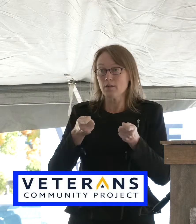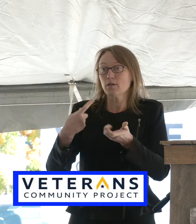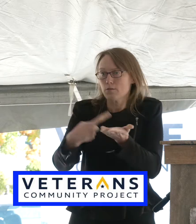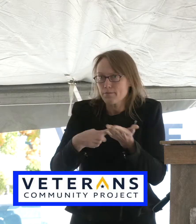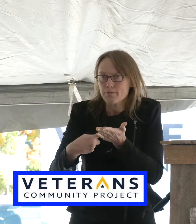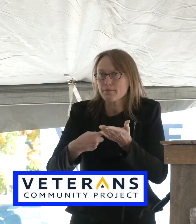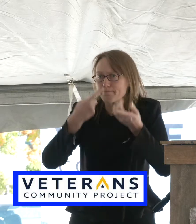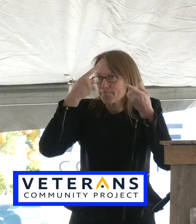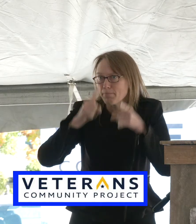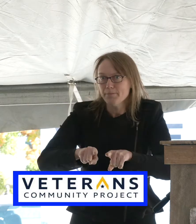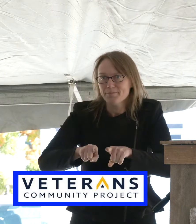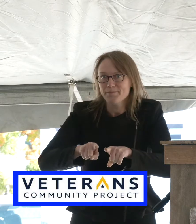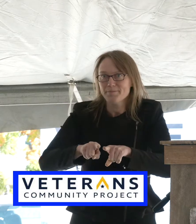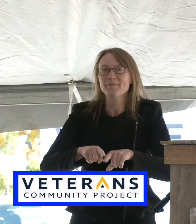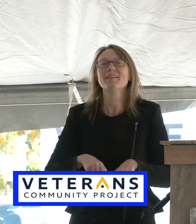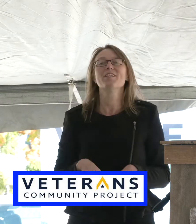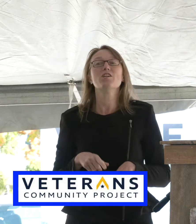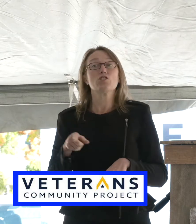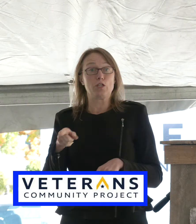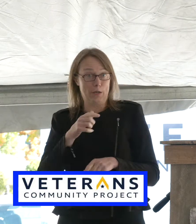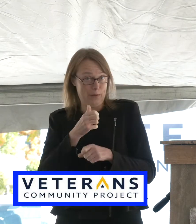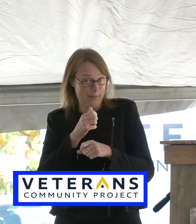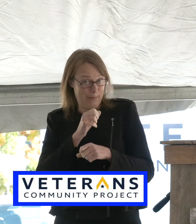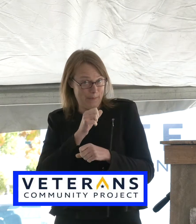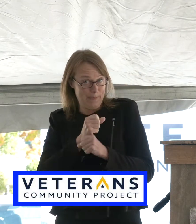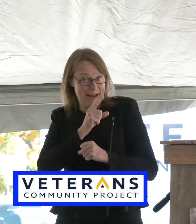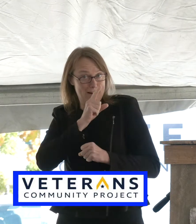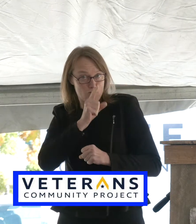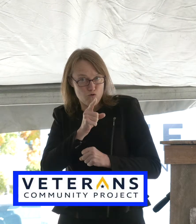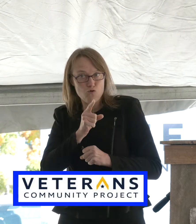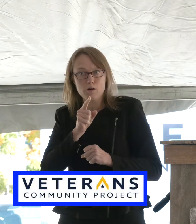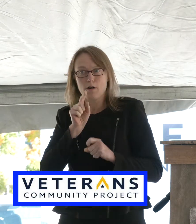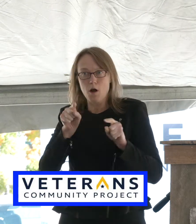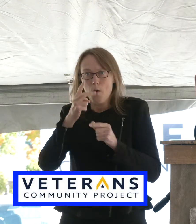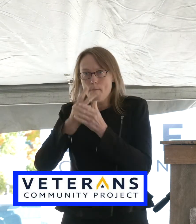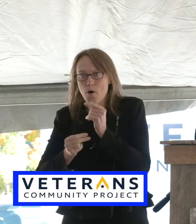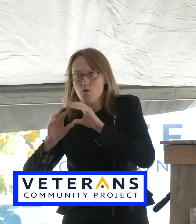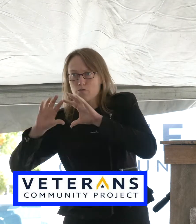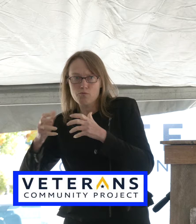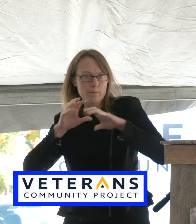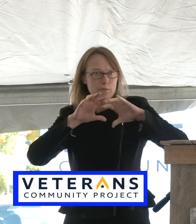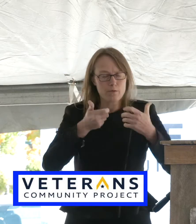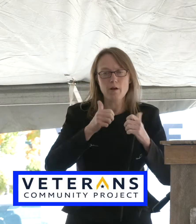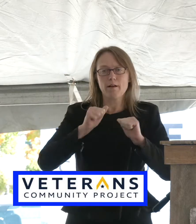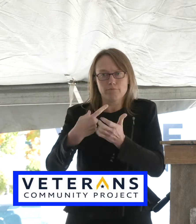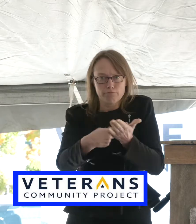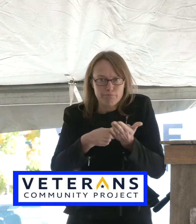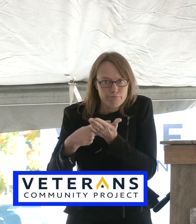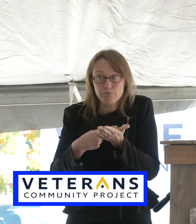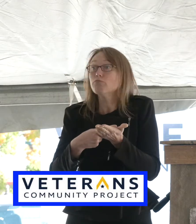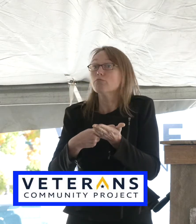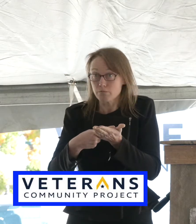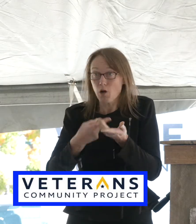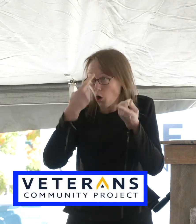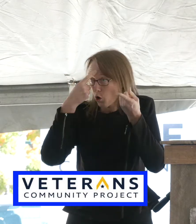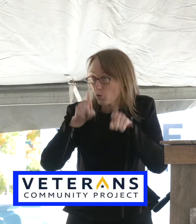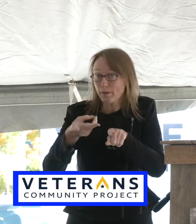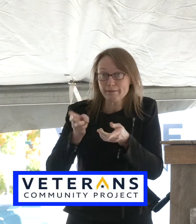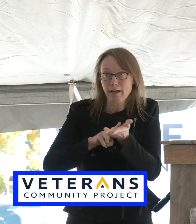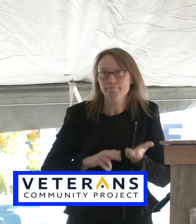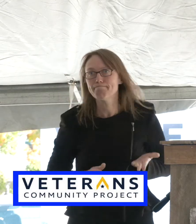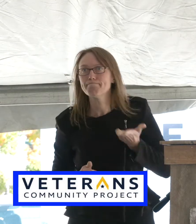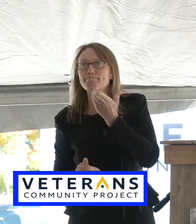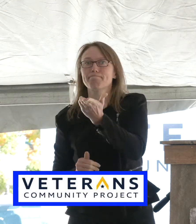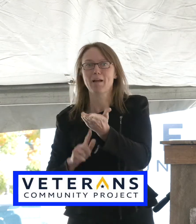and when it made it to the governor's desk to be signed, that there was an appropriation in there for it. And I'm going to tell you, because there are people who represent